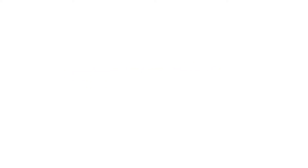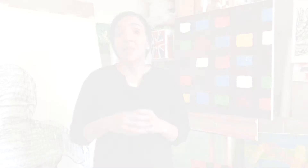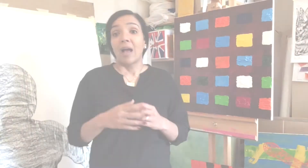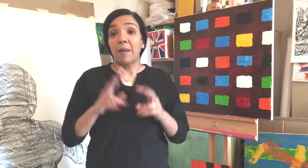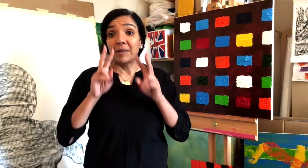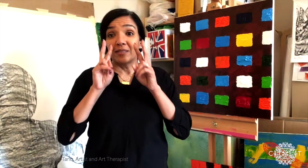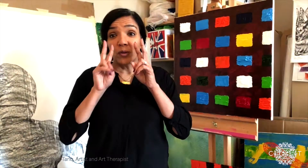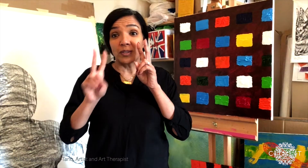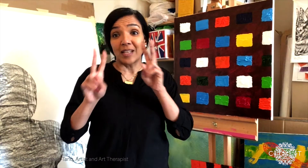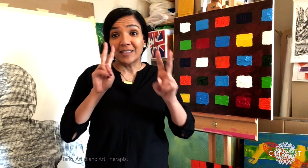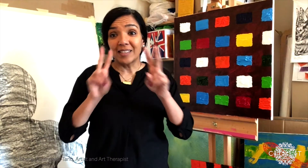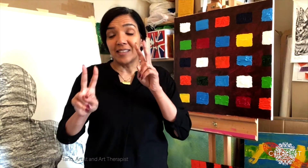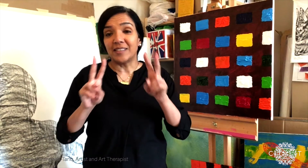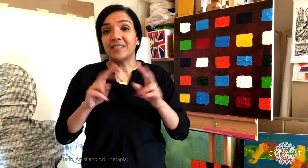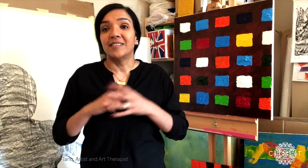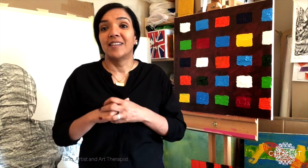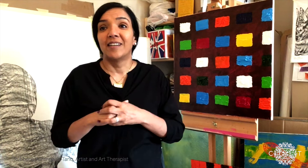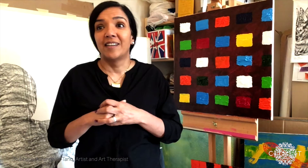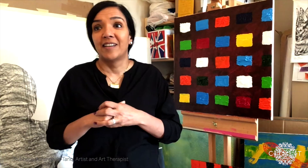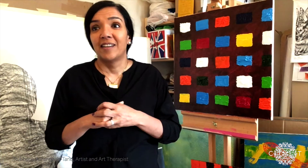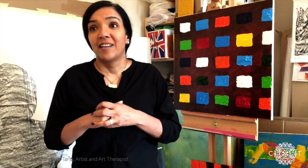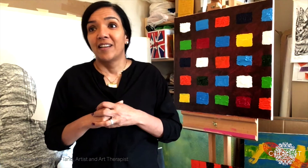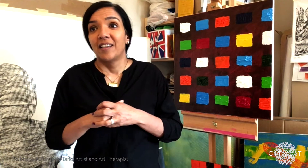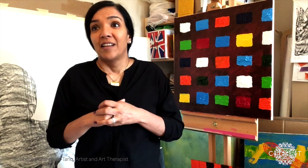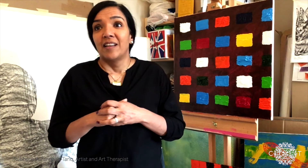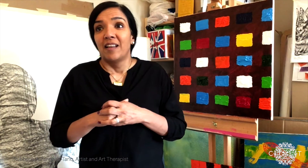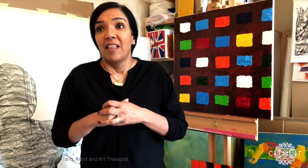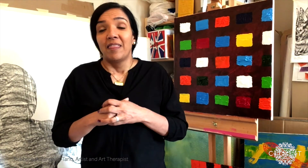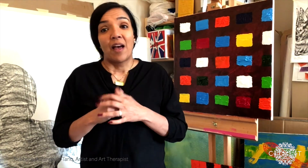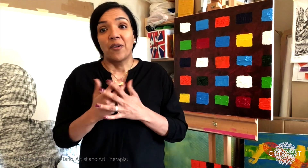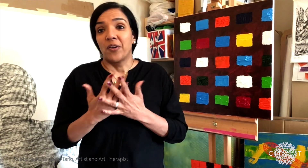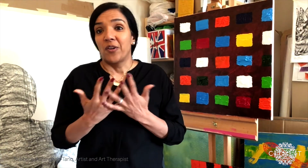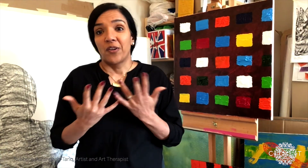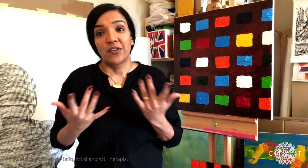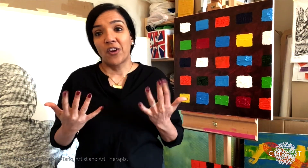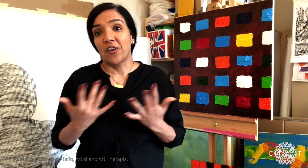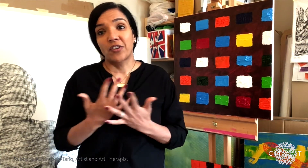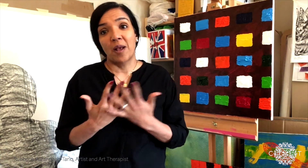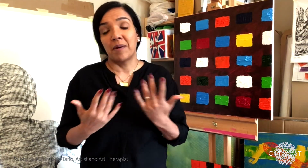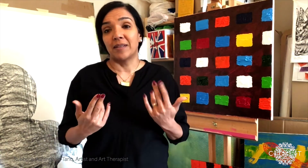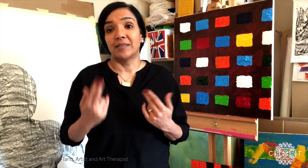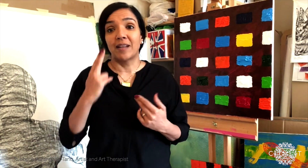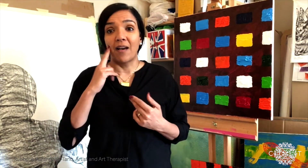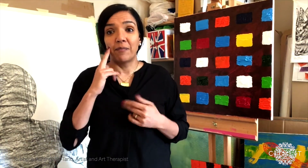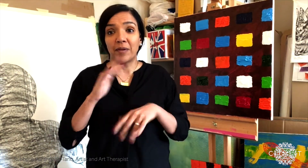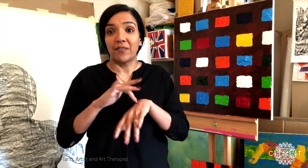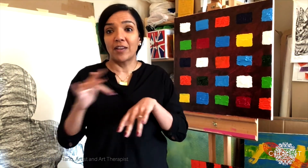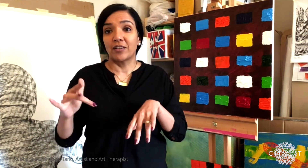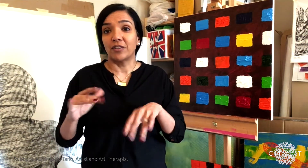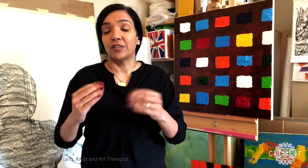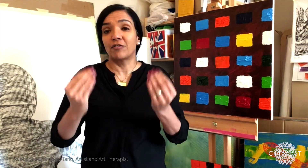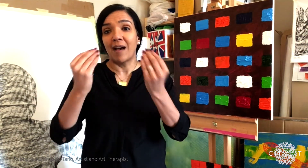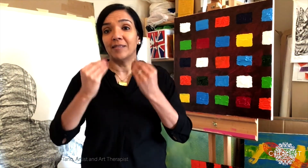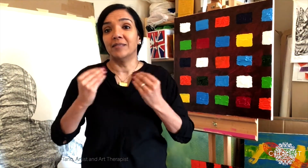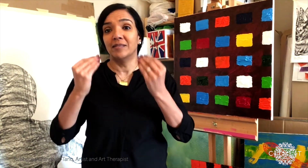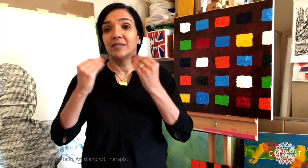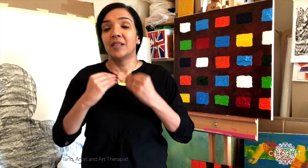I've been also seeing that not so many deaf professionals trained